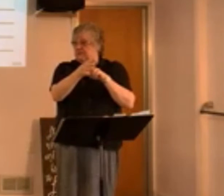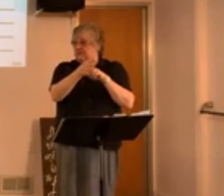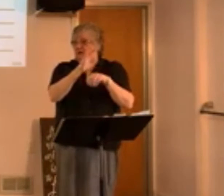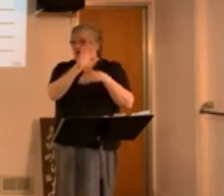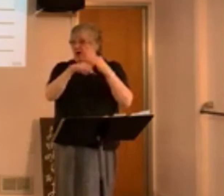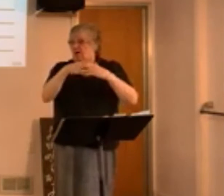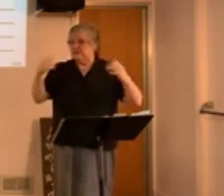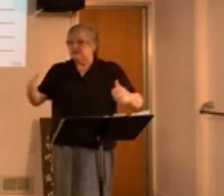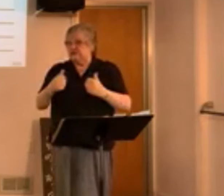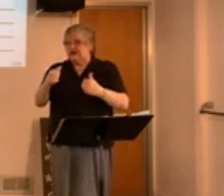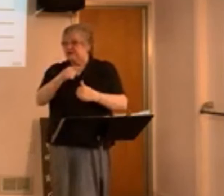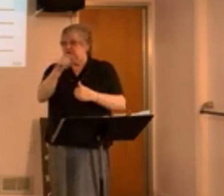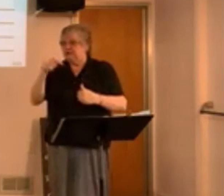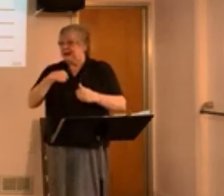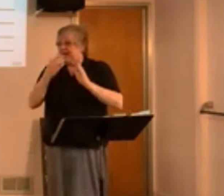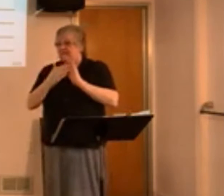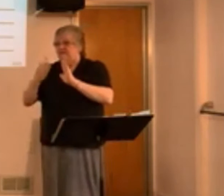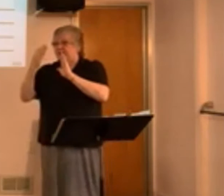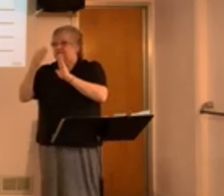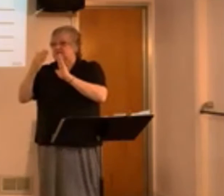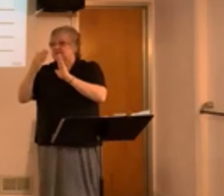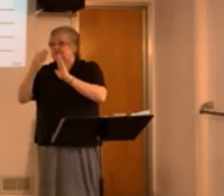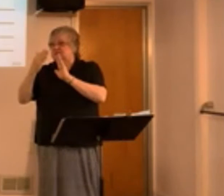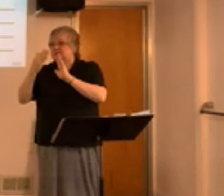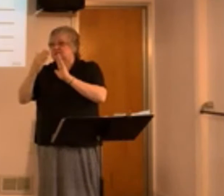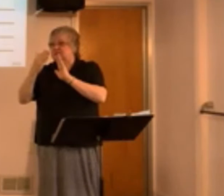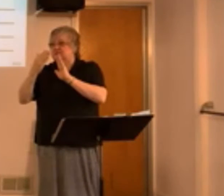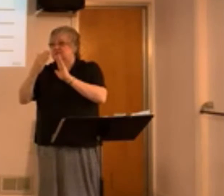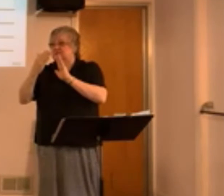All the challenges you and I face.